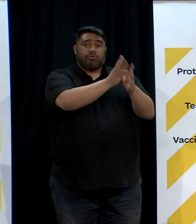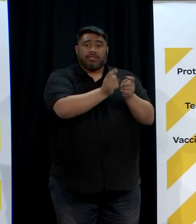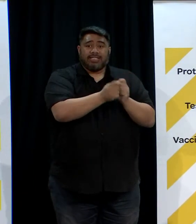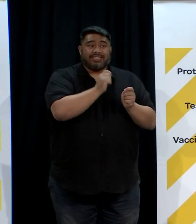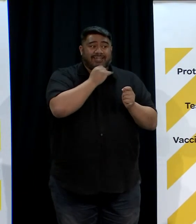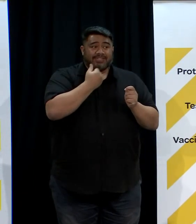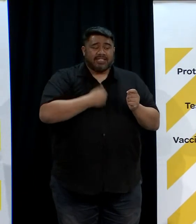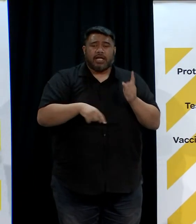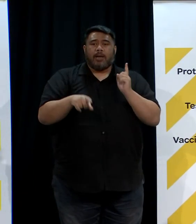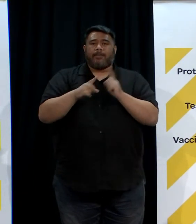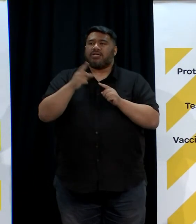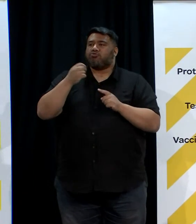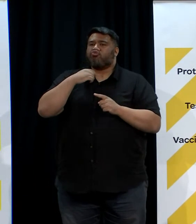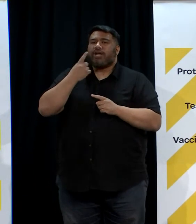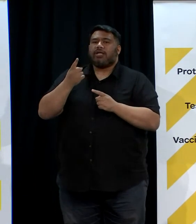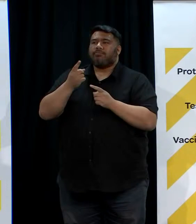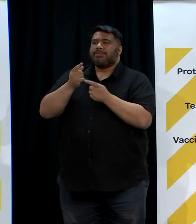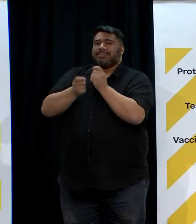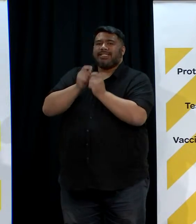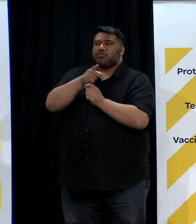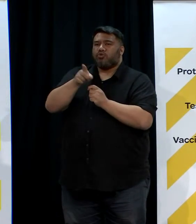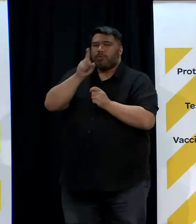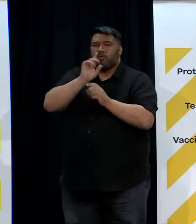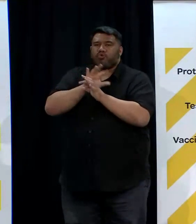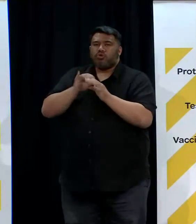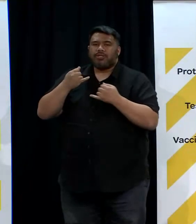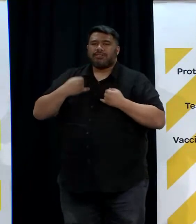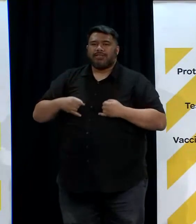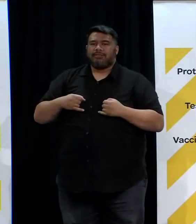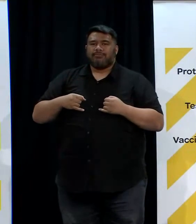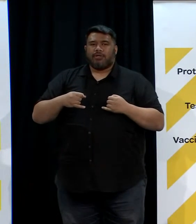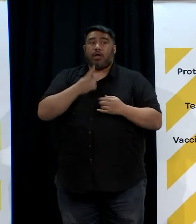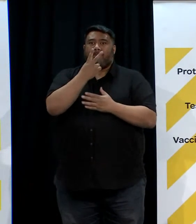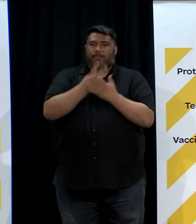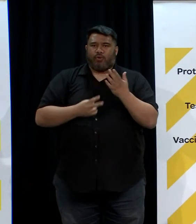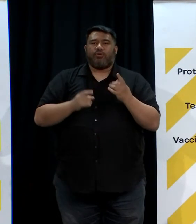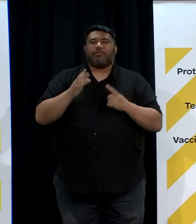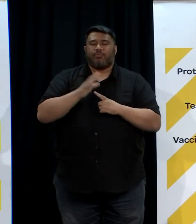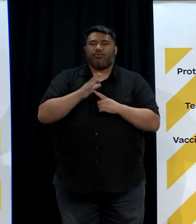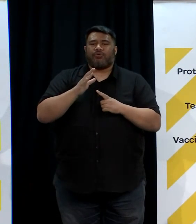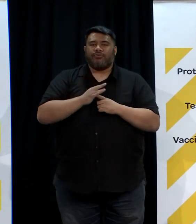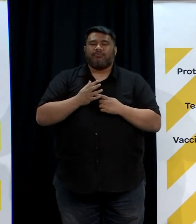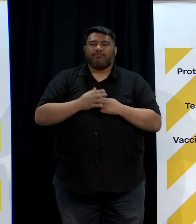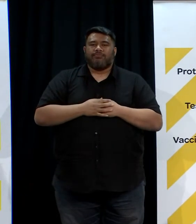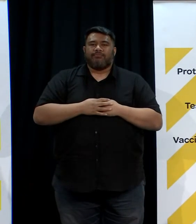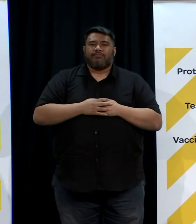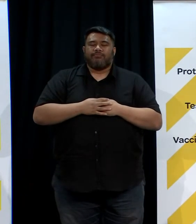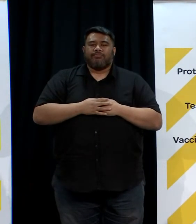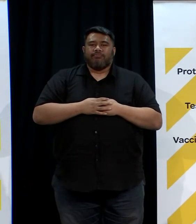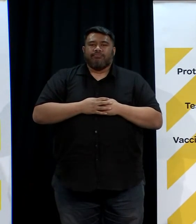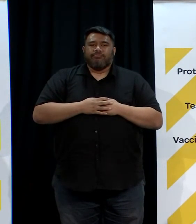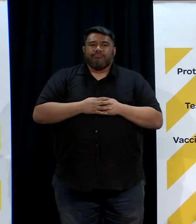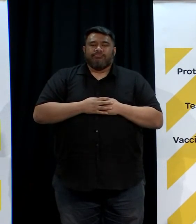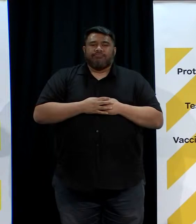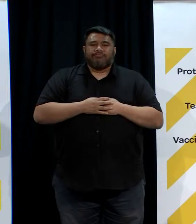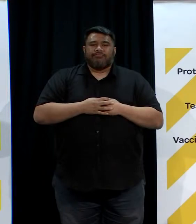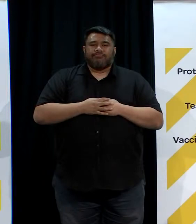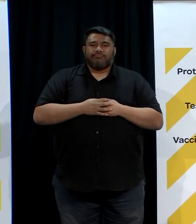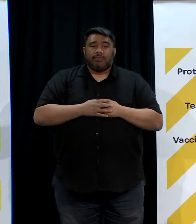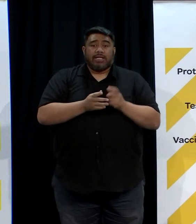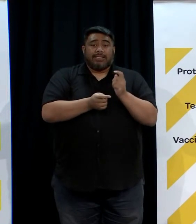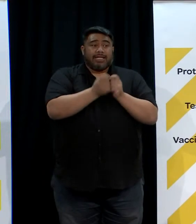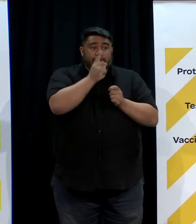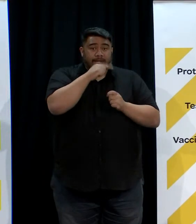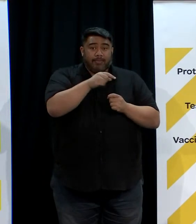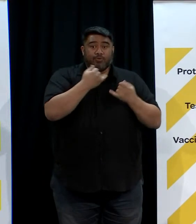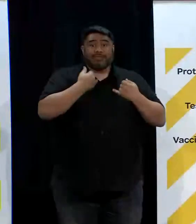symptomatic, because even though some people are asymptomatic with COVID-19, most have some symptoms, and so testing of symptomatic